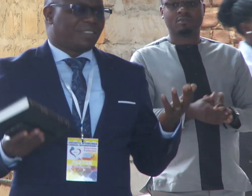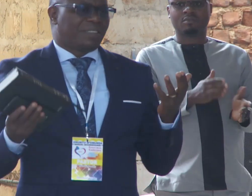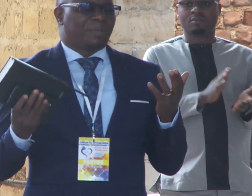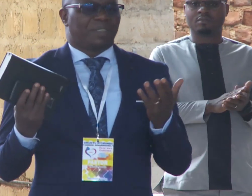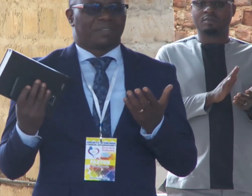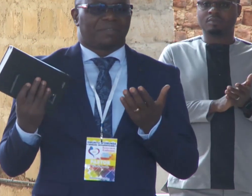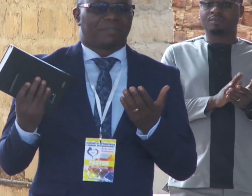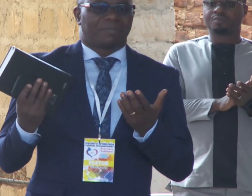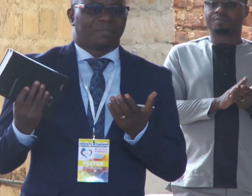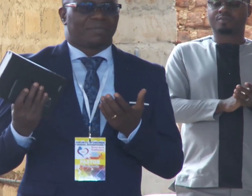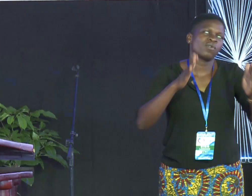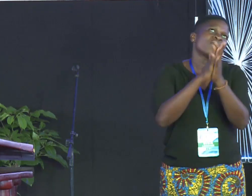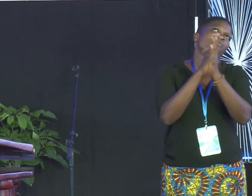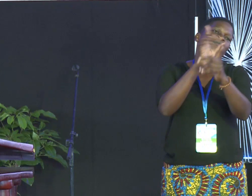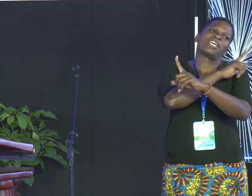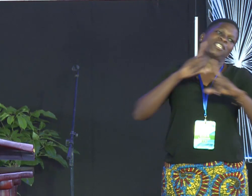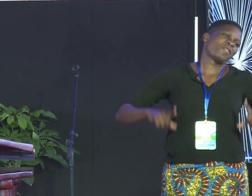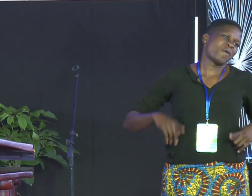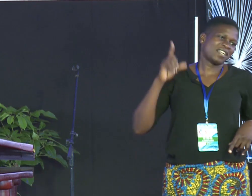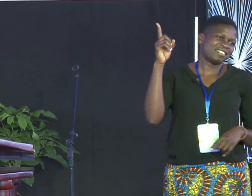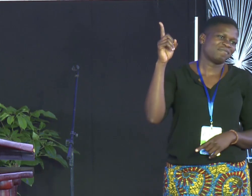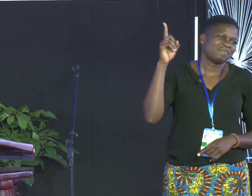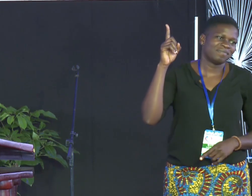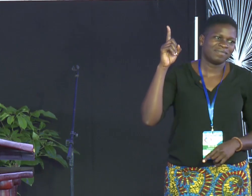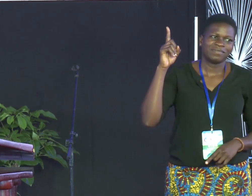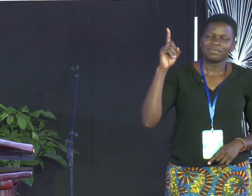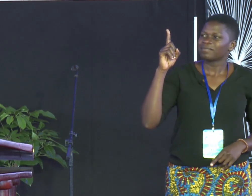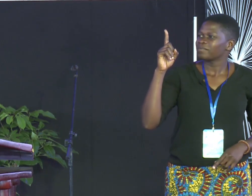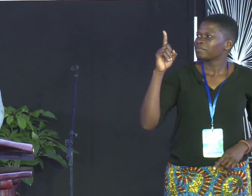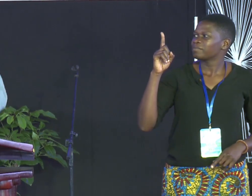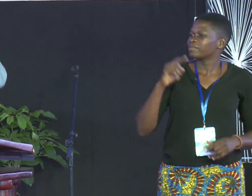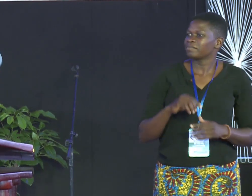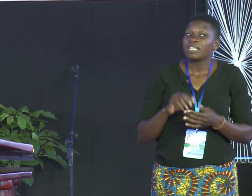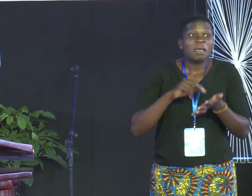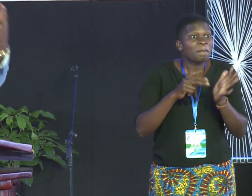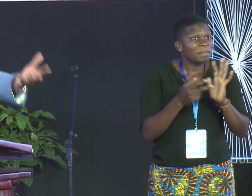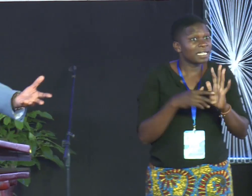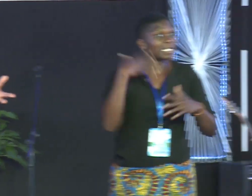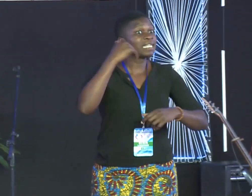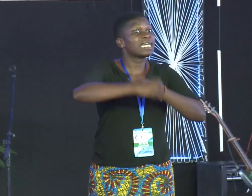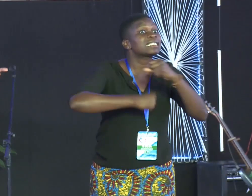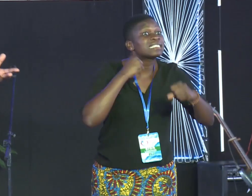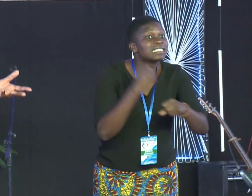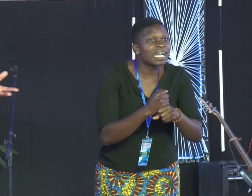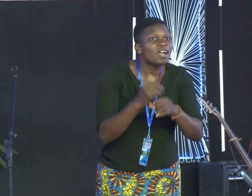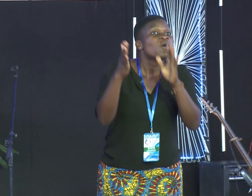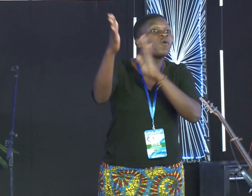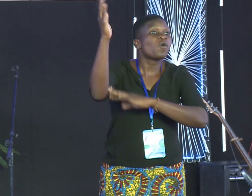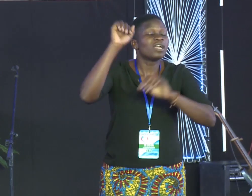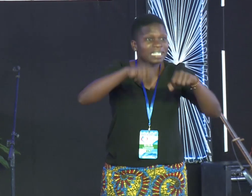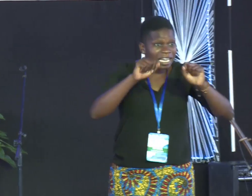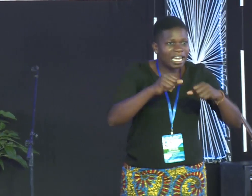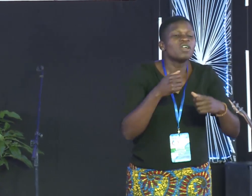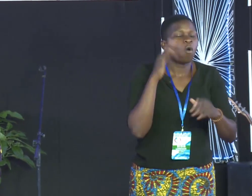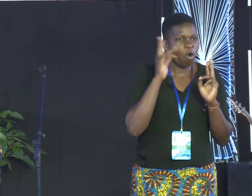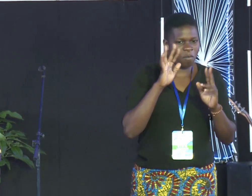for the past conferences were virtual, but this one is sitting. The Lord deserves the glory. Means in the next year, as the Lord leads, we will have our children.